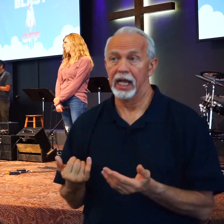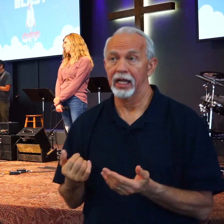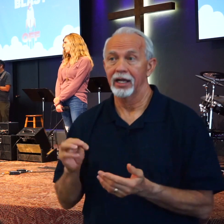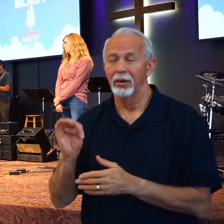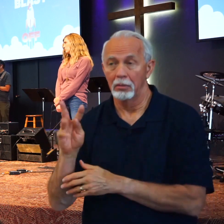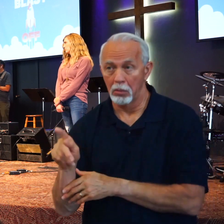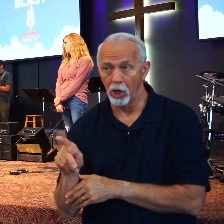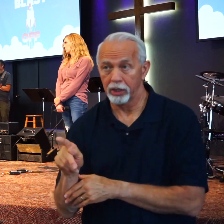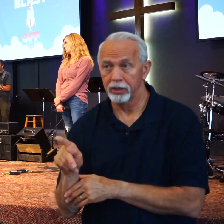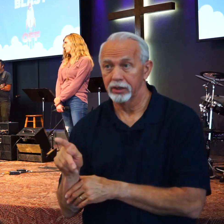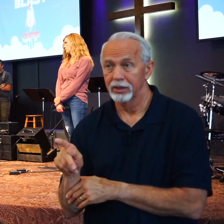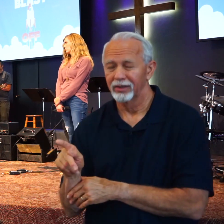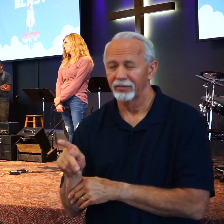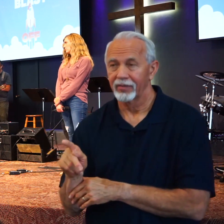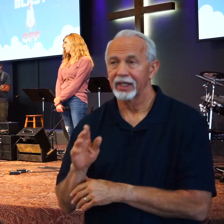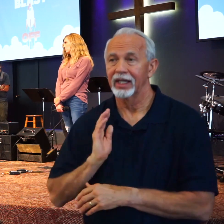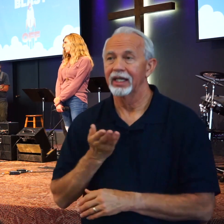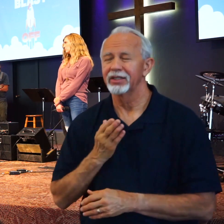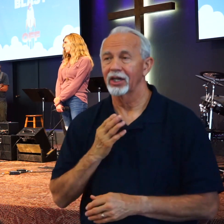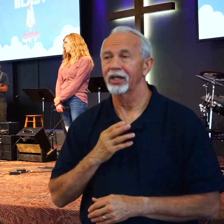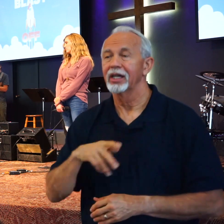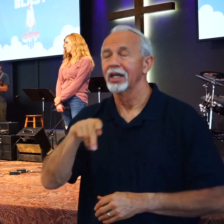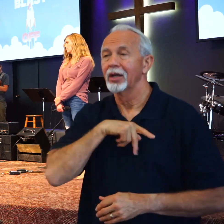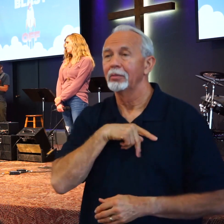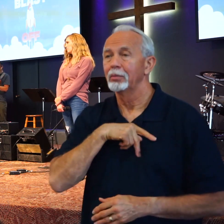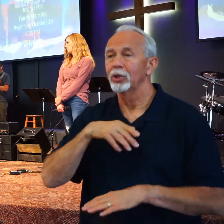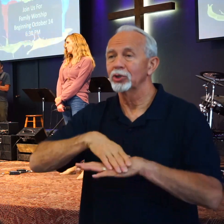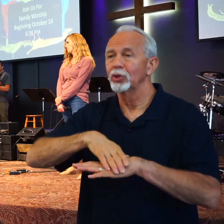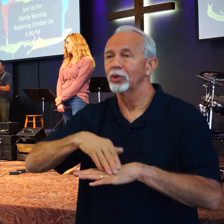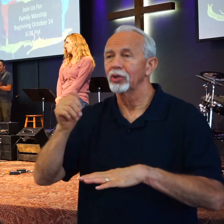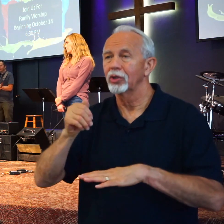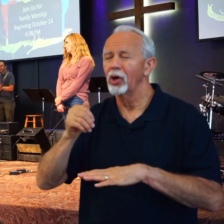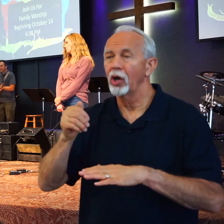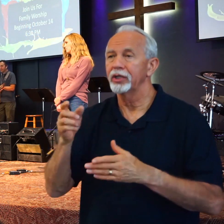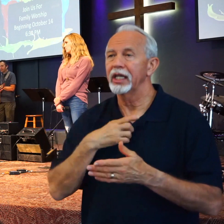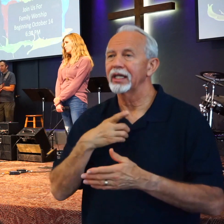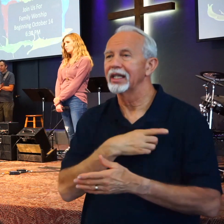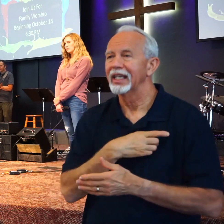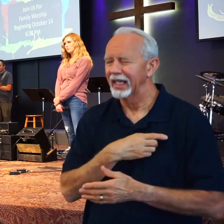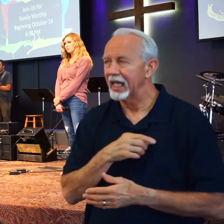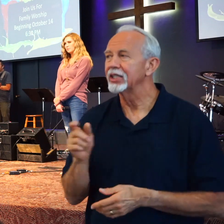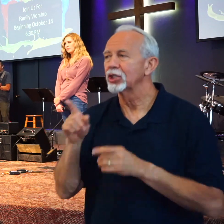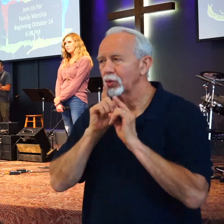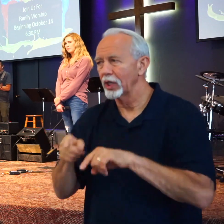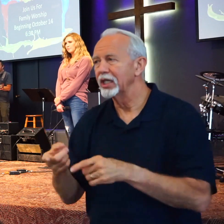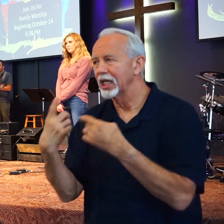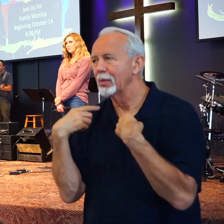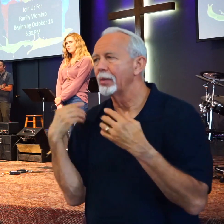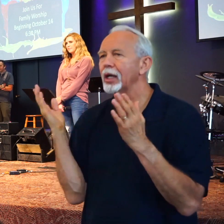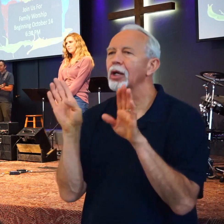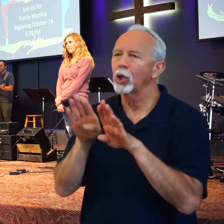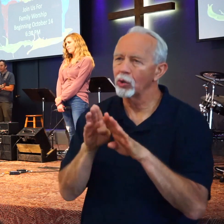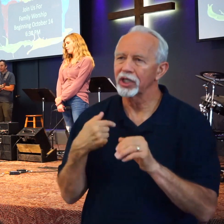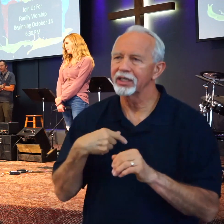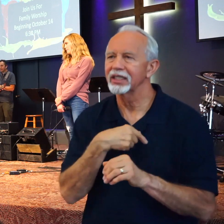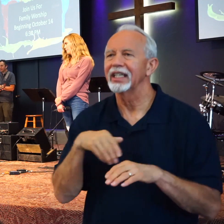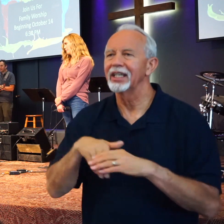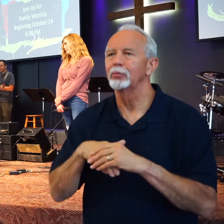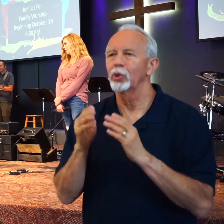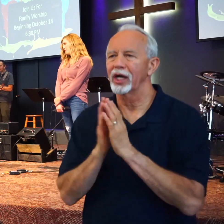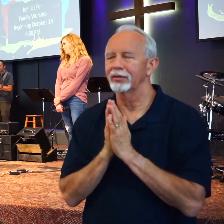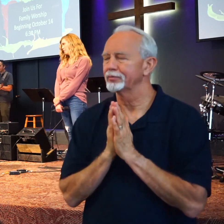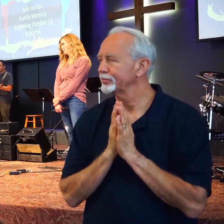Mark Burgess is our first on-call deacon, and he's agreed to come up and close our service in prayer this morning. Thank you, Mark.